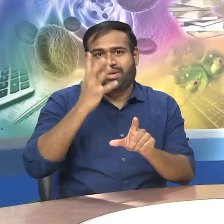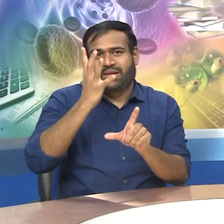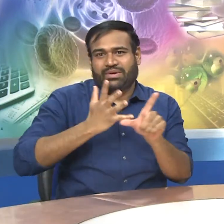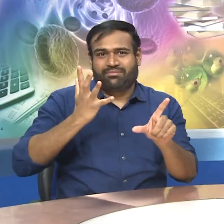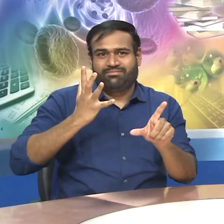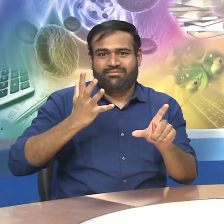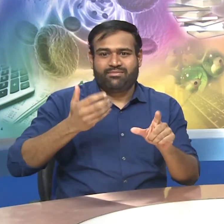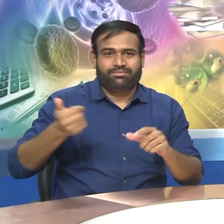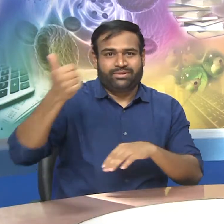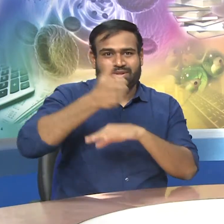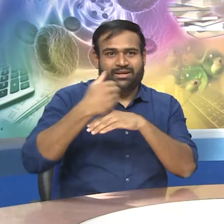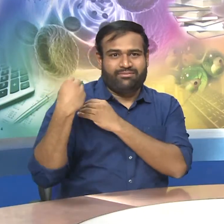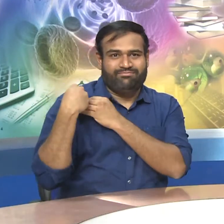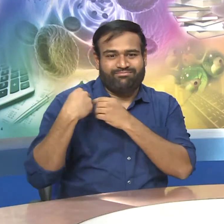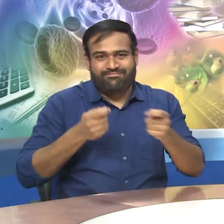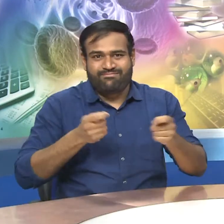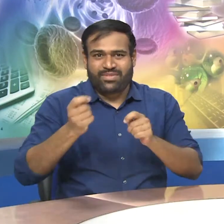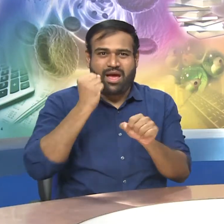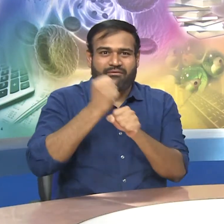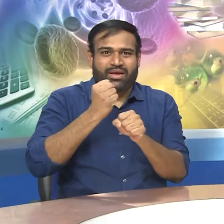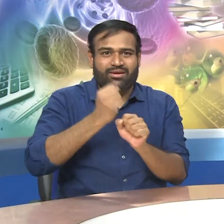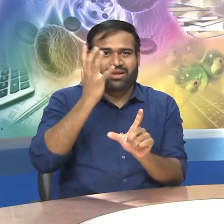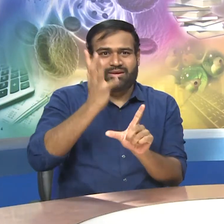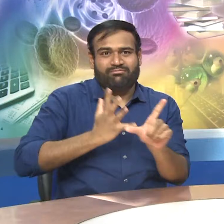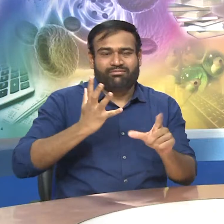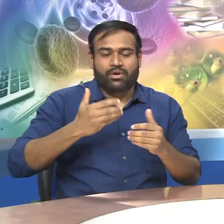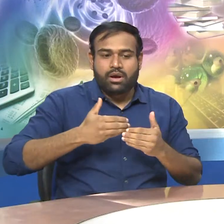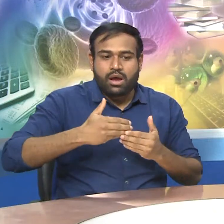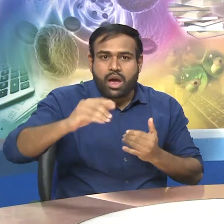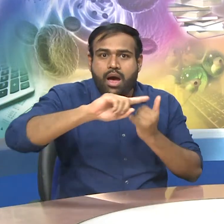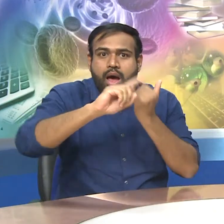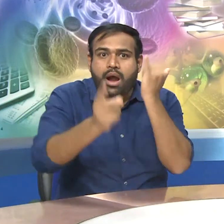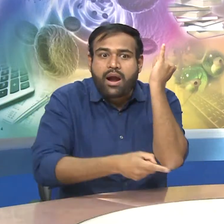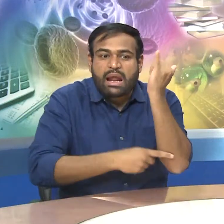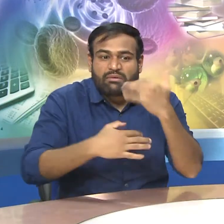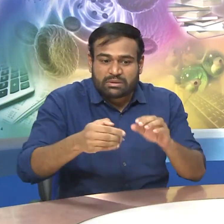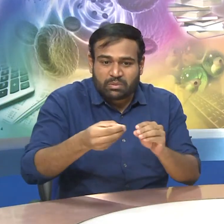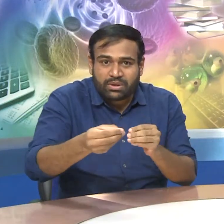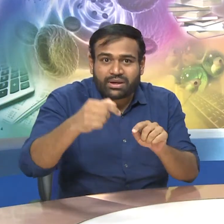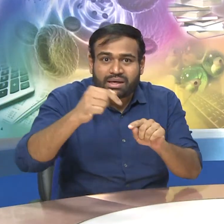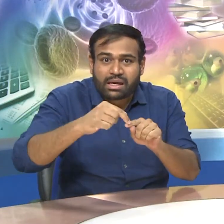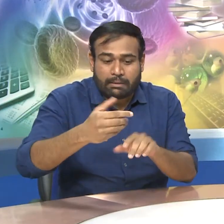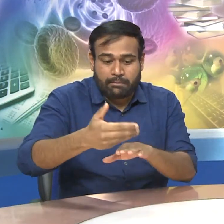The formal term for the end of the parliament, state legislative assembly.